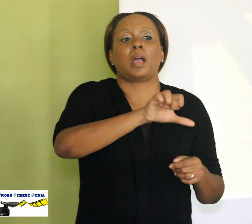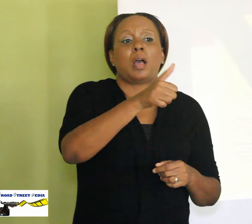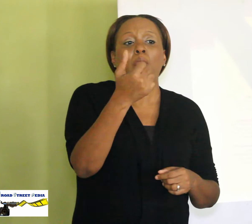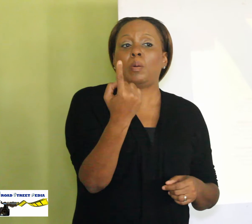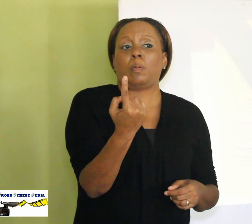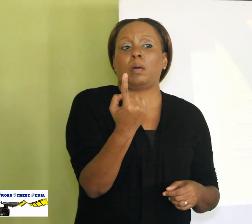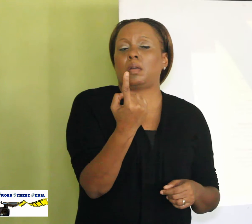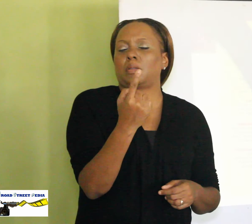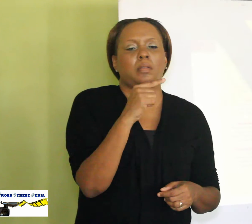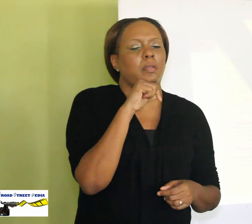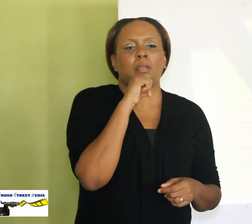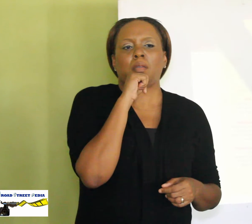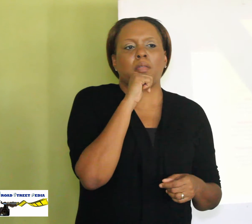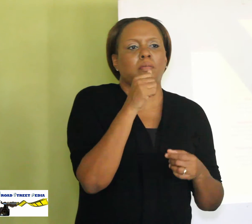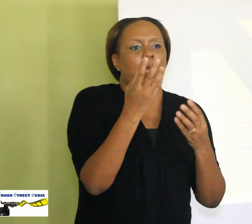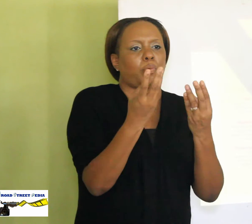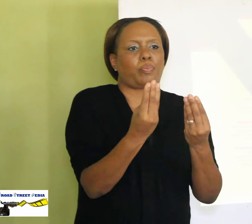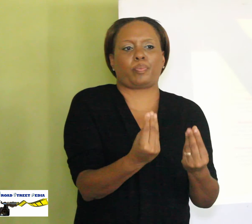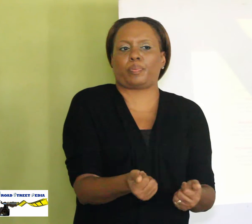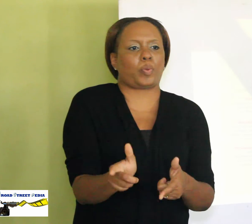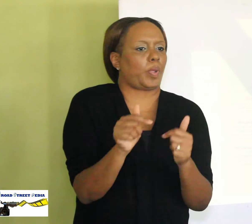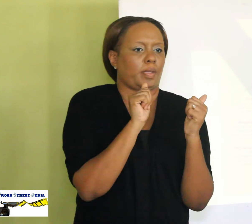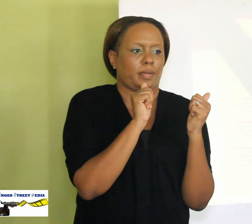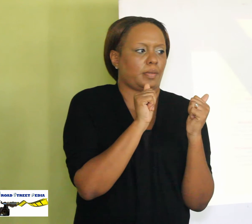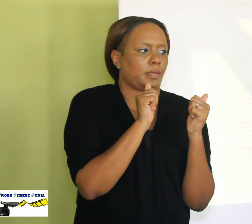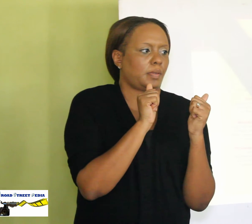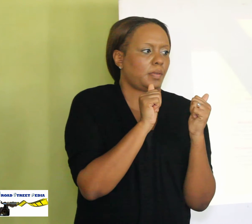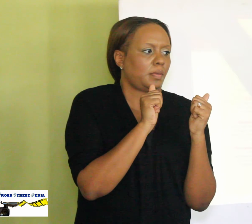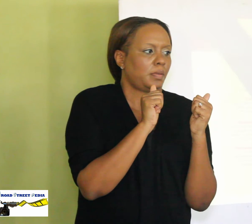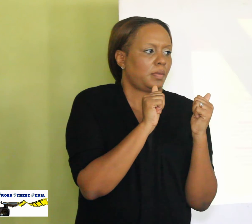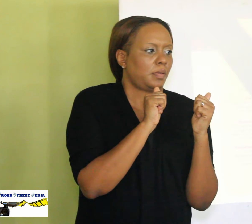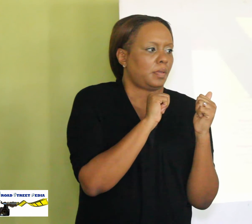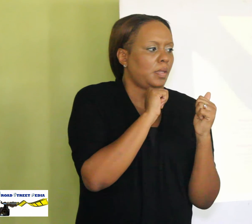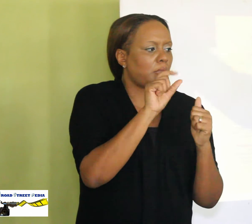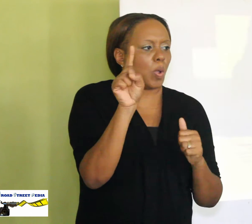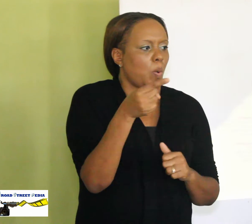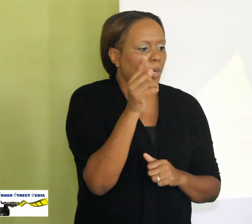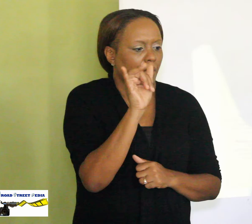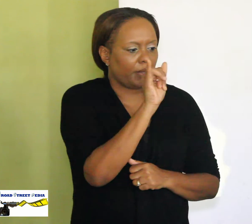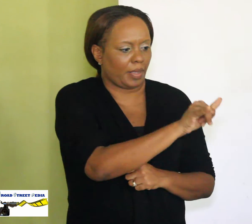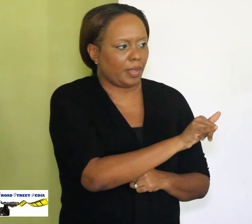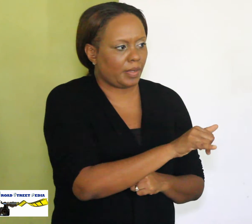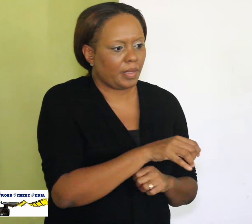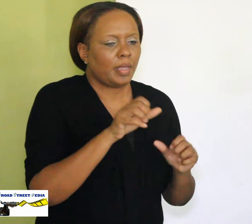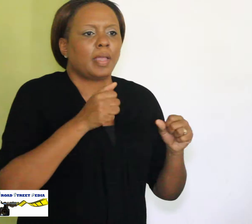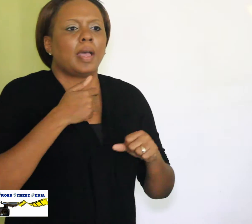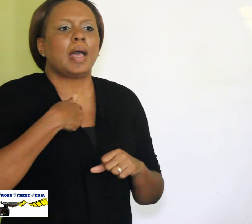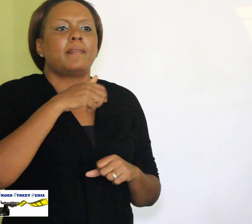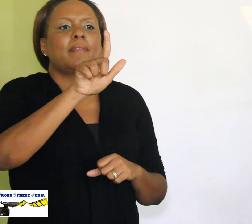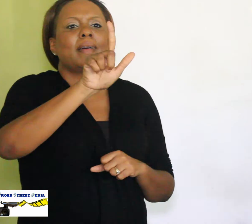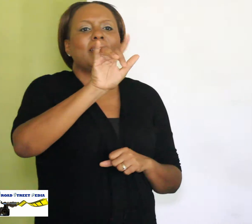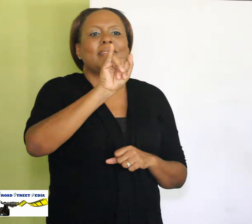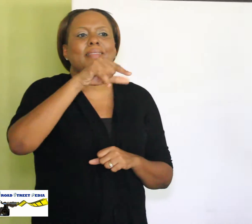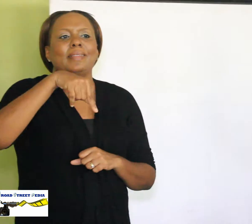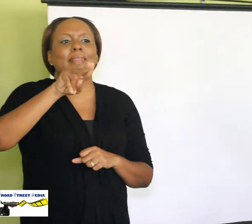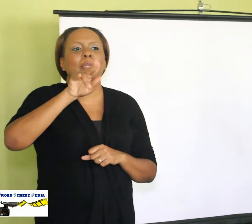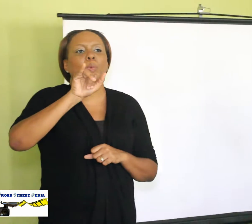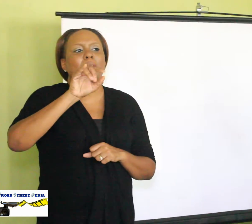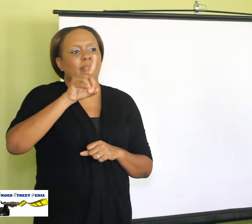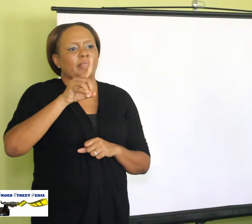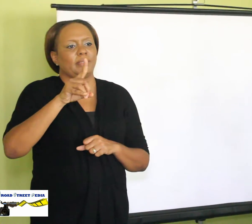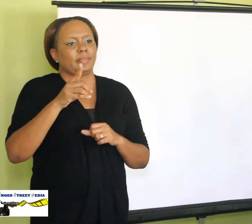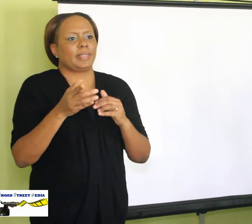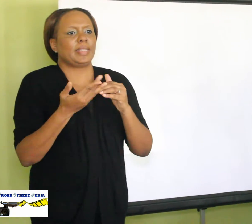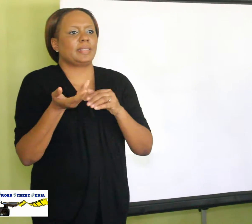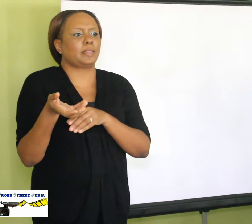And what we want to say too is that they don't all only come in granular form, you can have them in liquid form, right? And there are